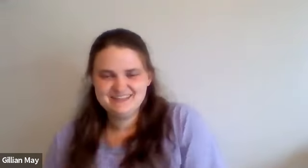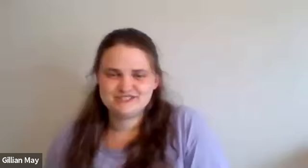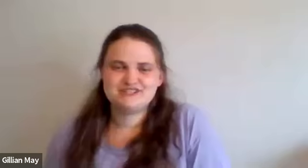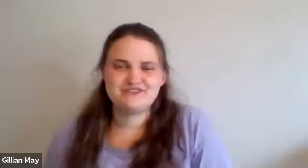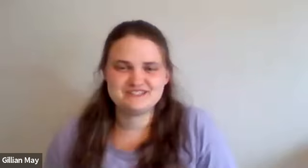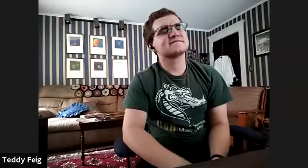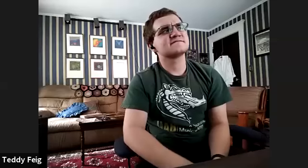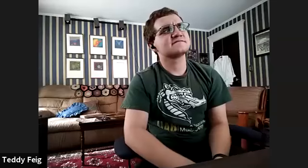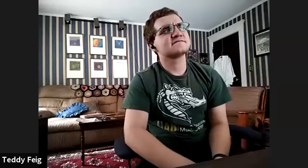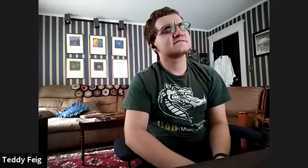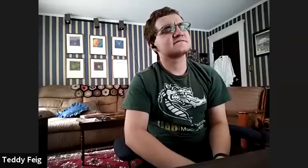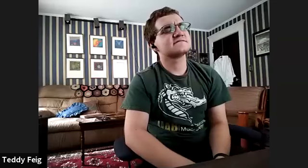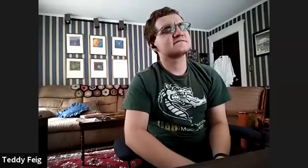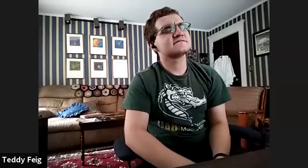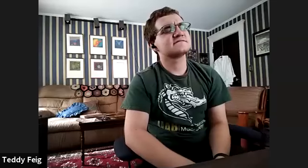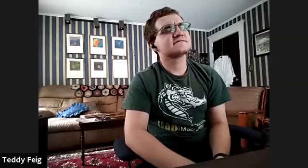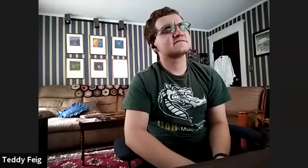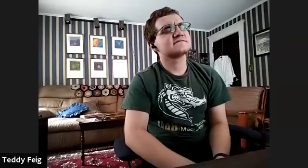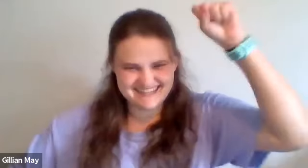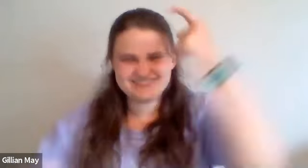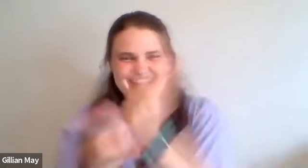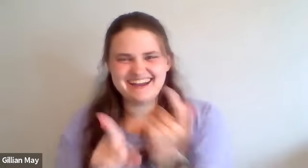Miss Jennifer, I saw that. Yes, yes, that's right.